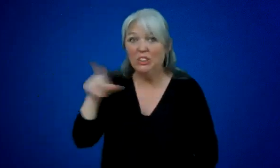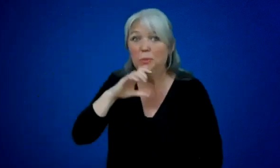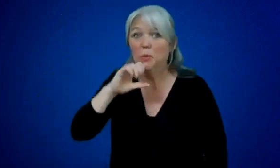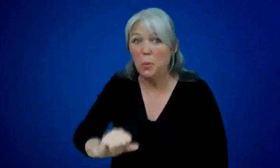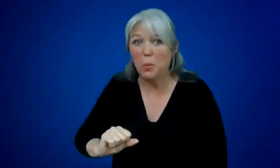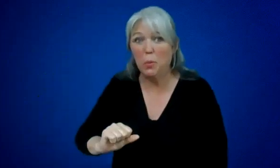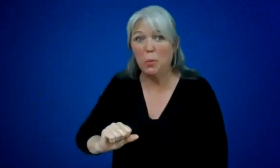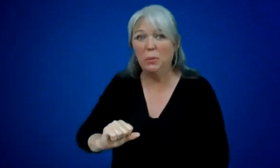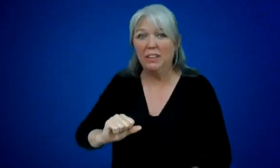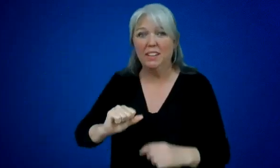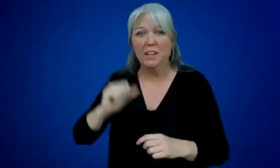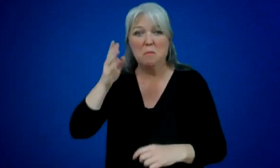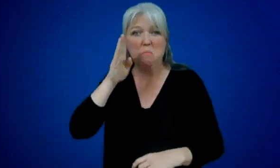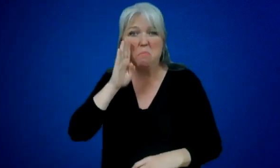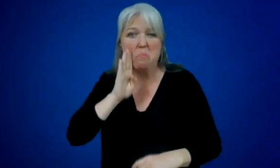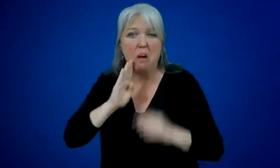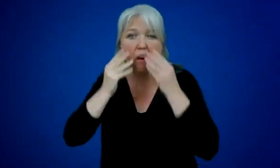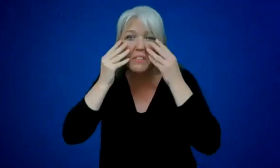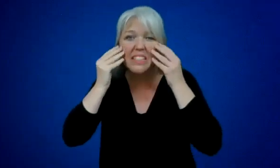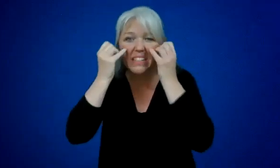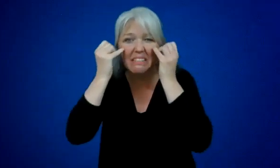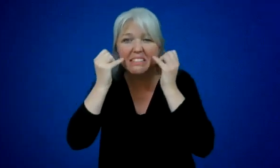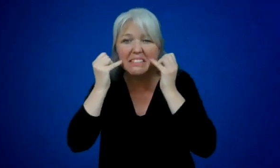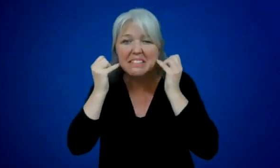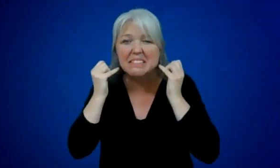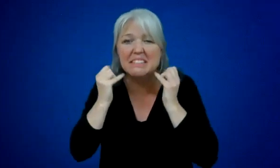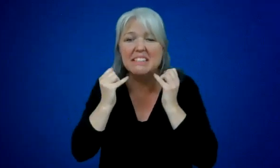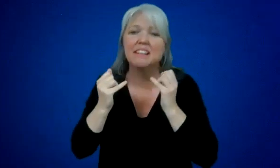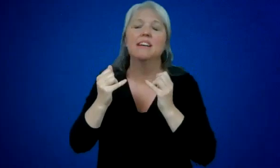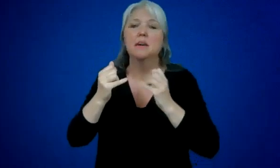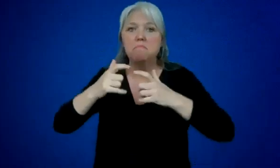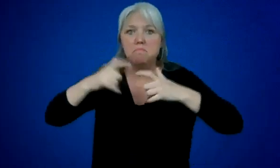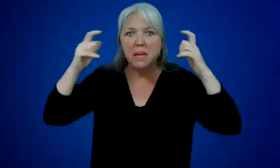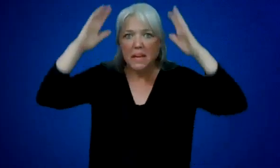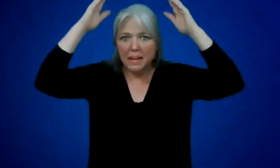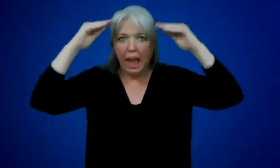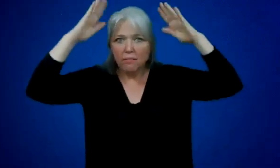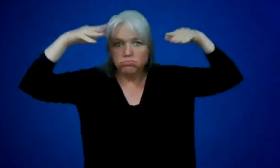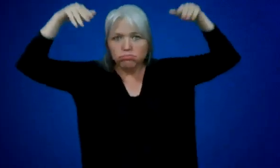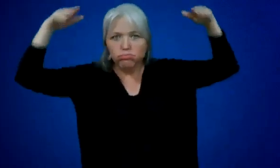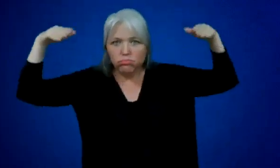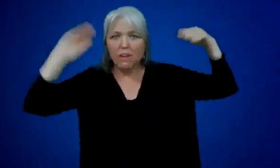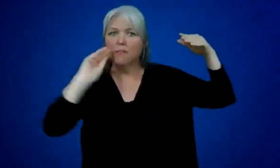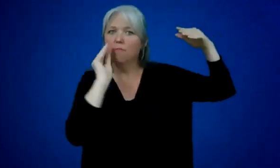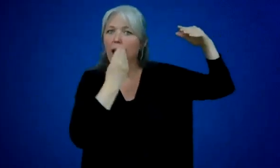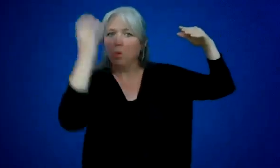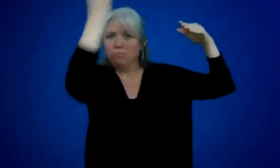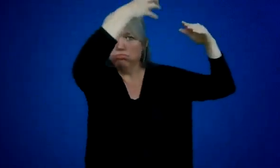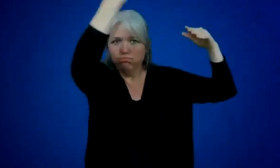with crinkly brown skin. She had on a big floppy hat with flowers all over it, and she didn't